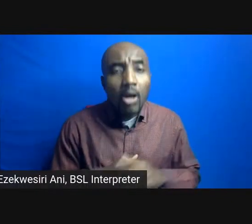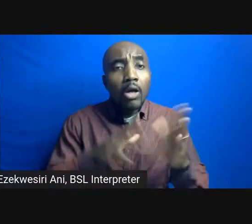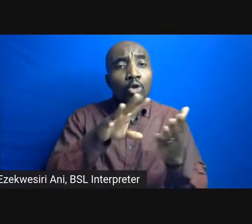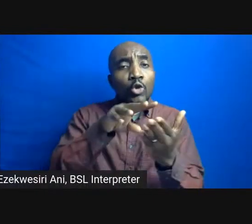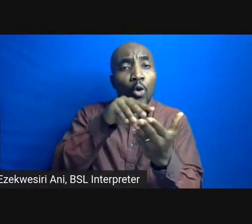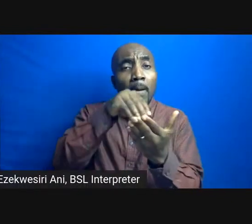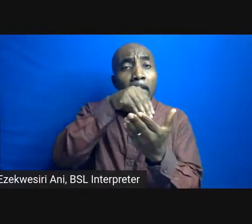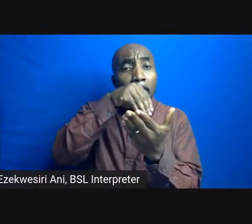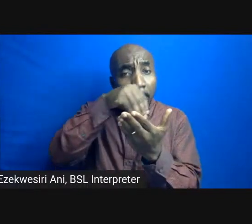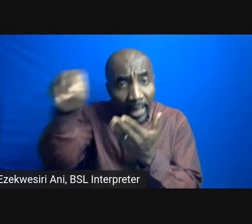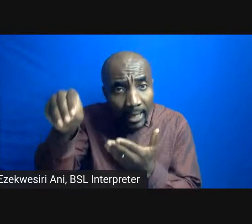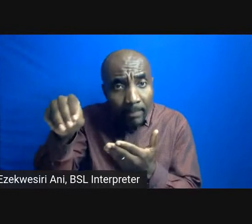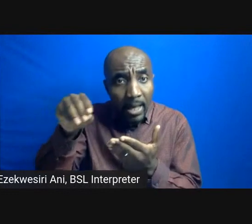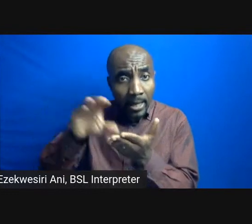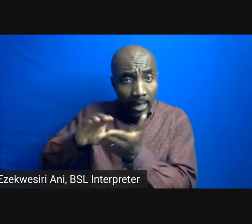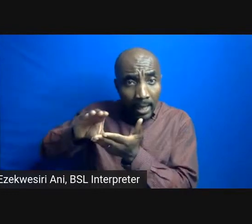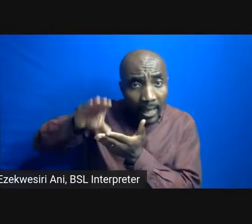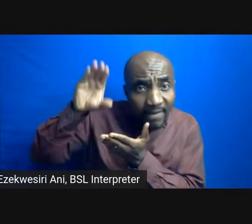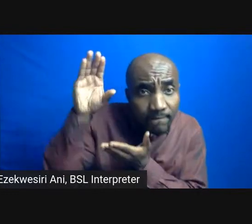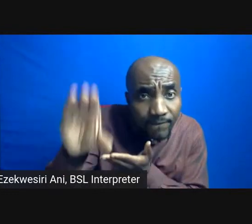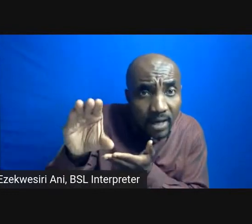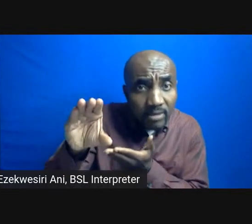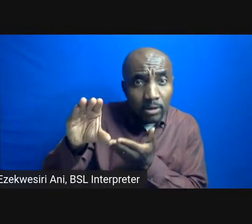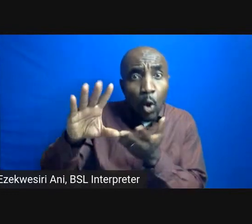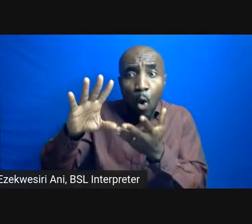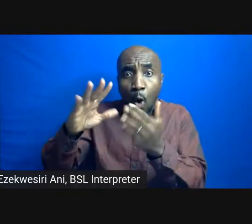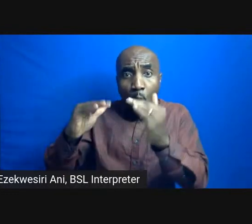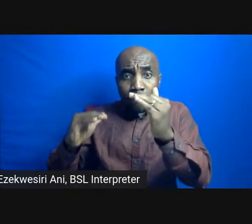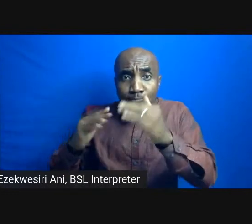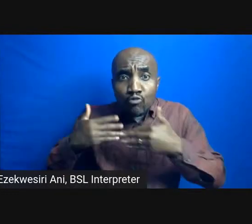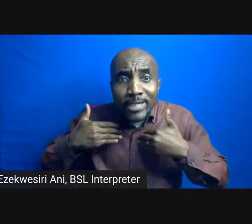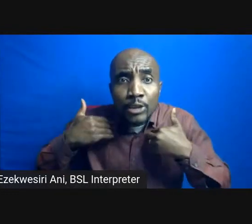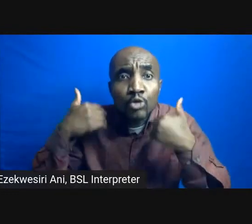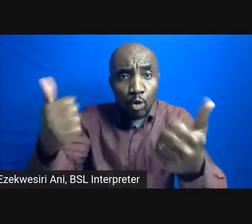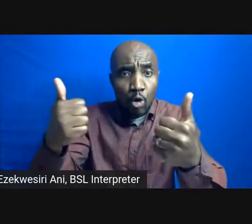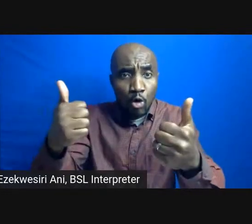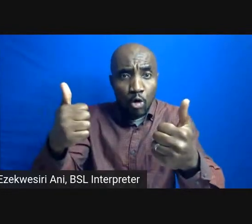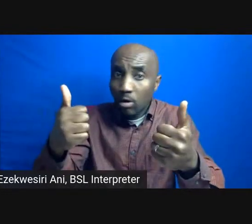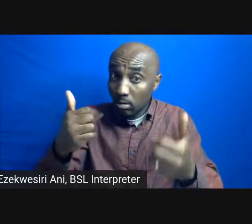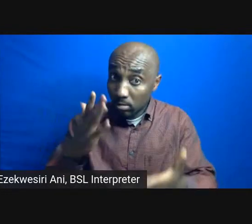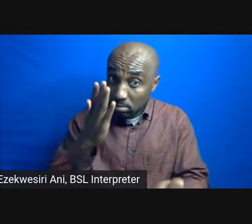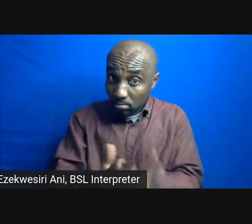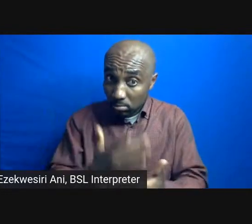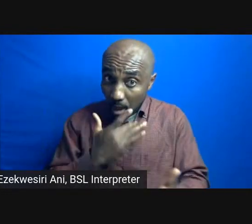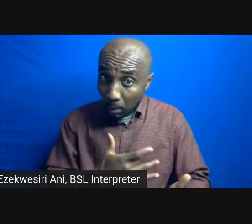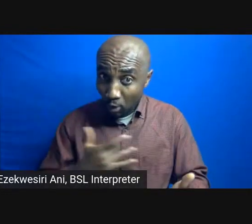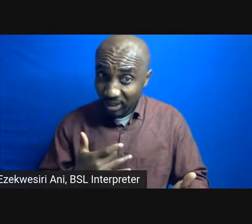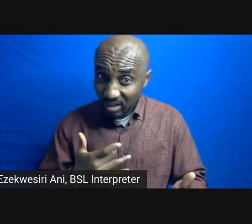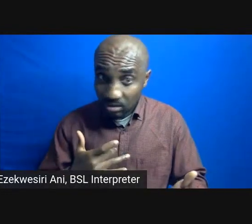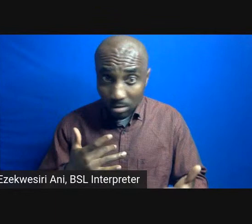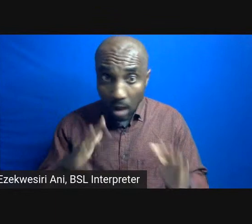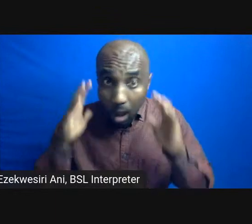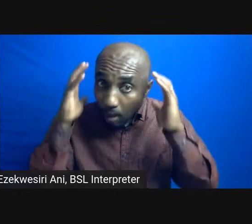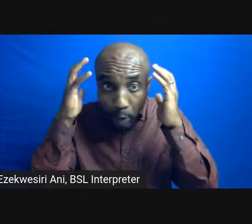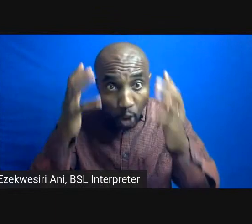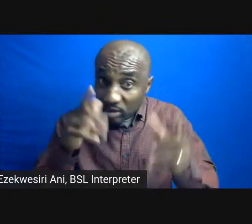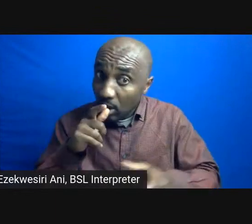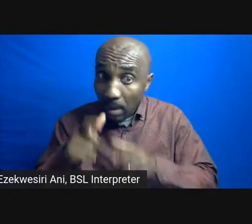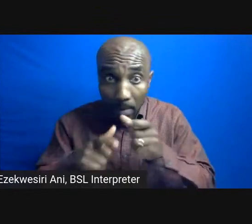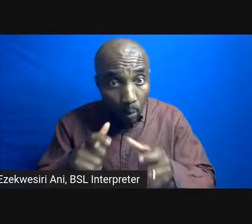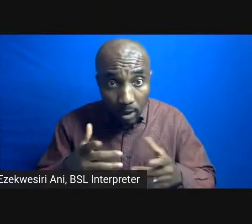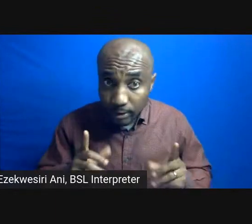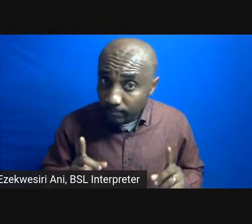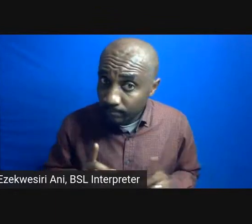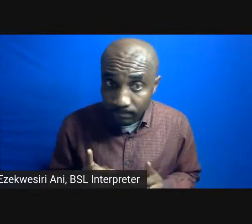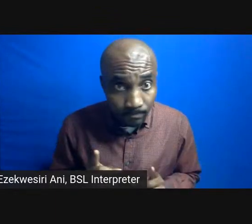to invest, or to restore, frankly speaking, I'm not too concerned about the words here.